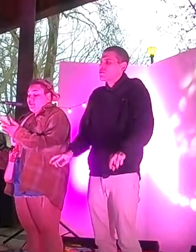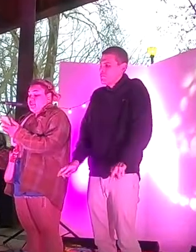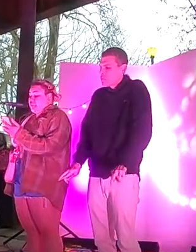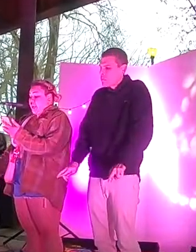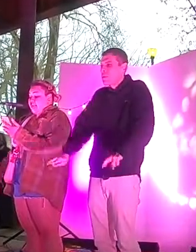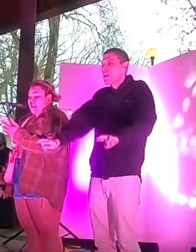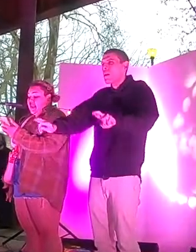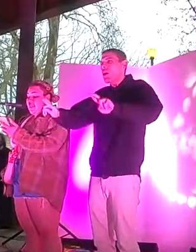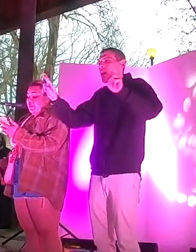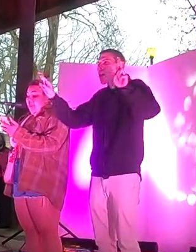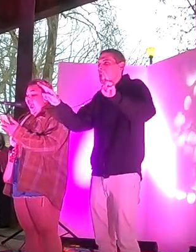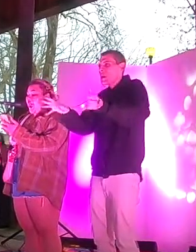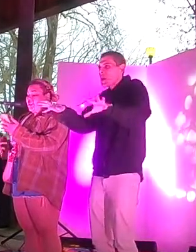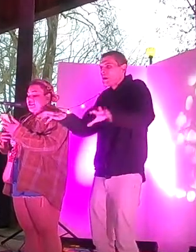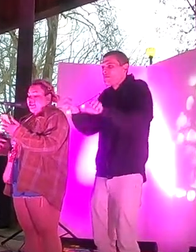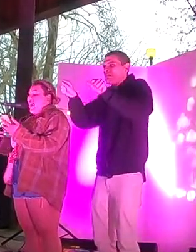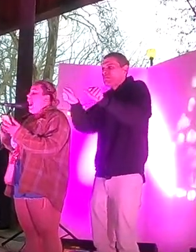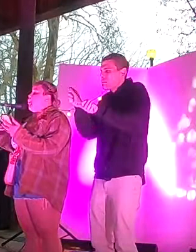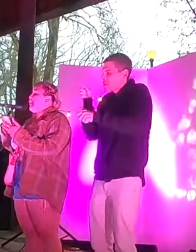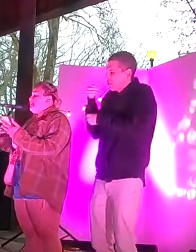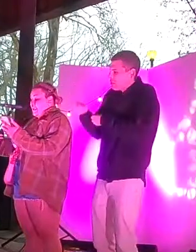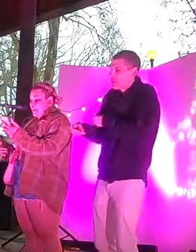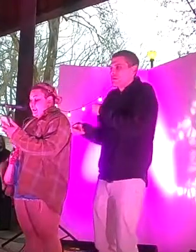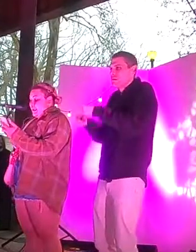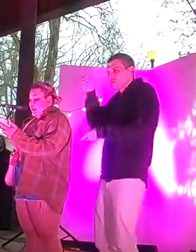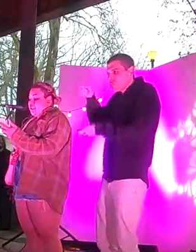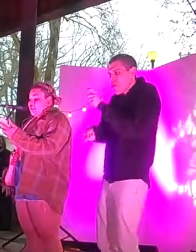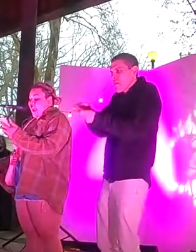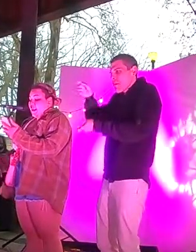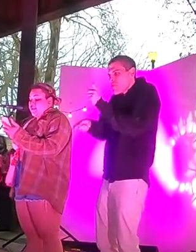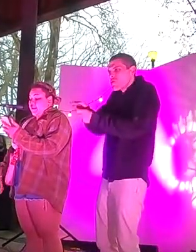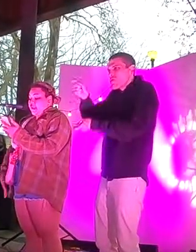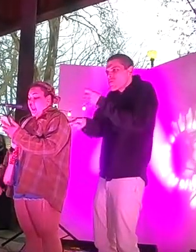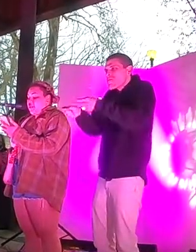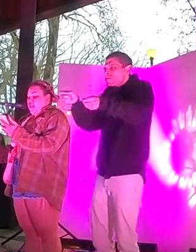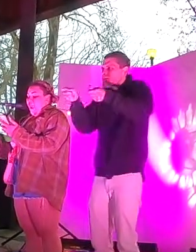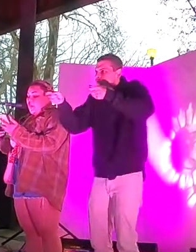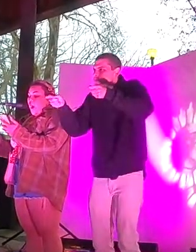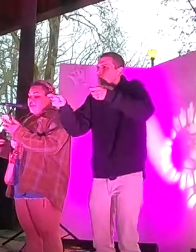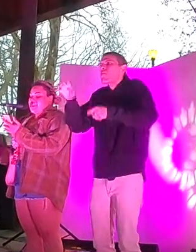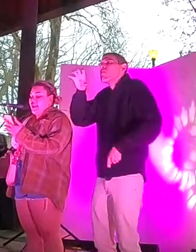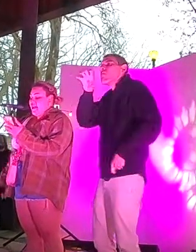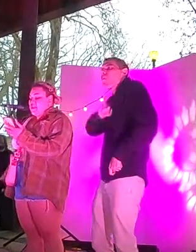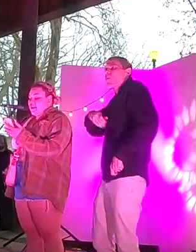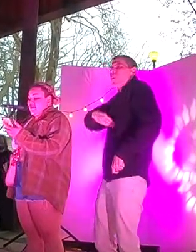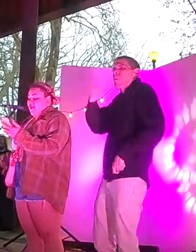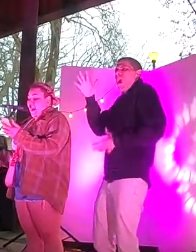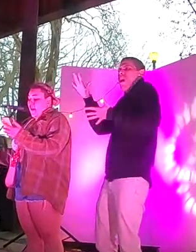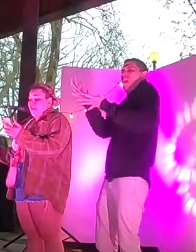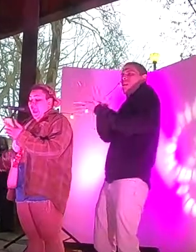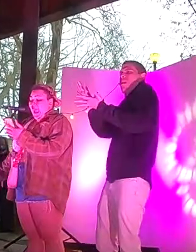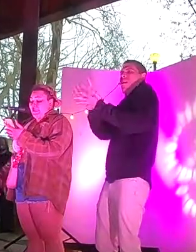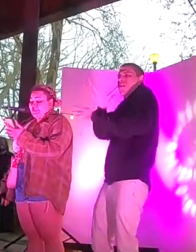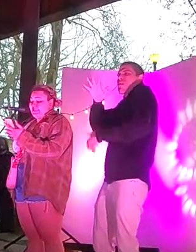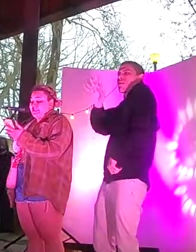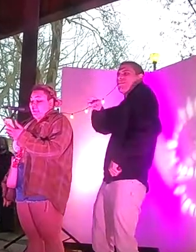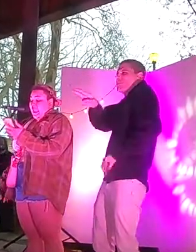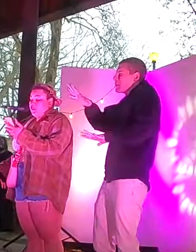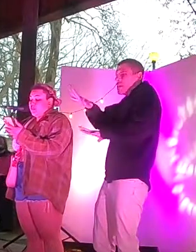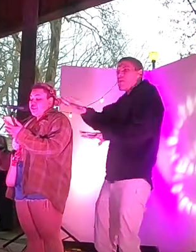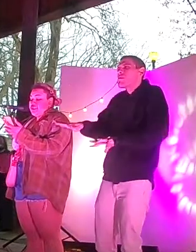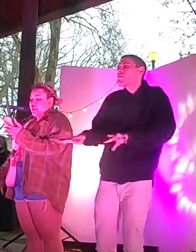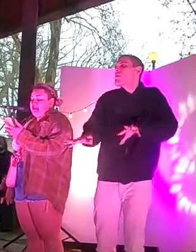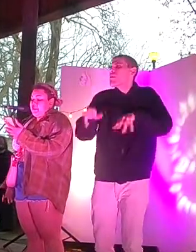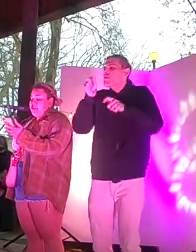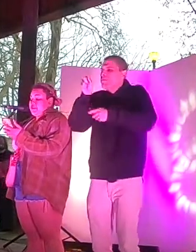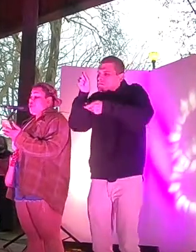Continuing and reshaping the patterns of our being, shattering the whitewashed narratives of our past,